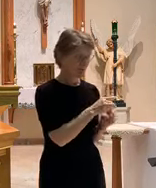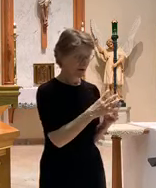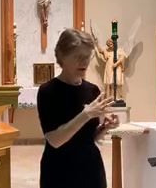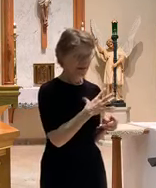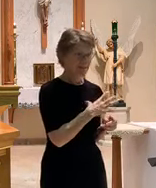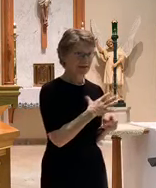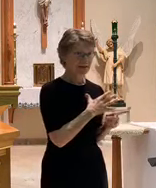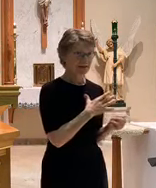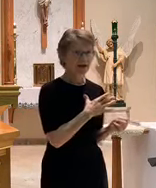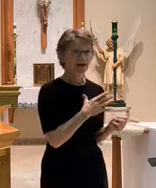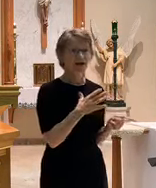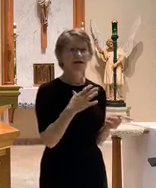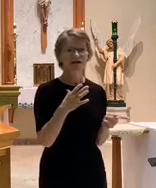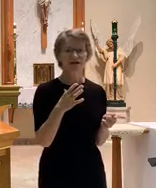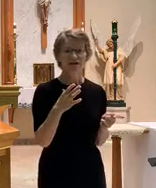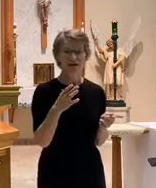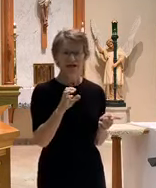to Elisha.